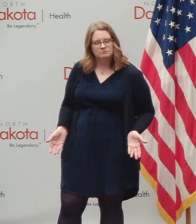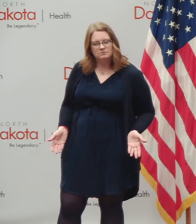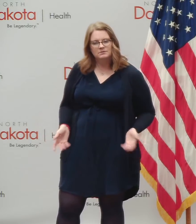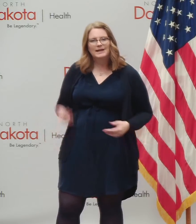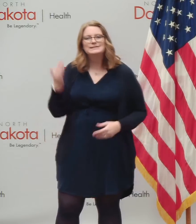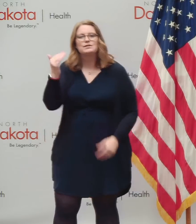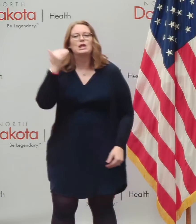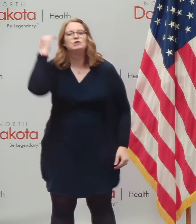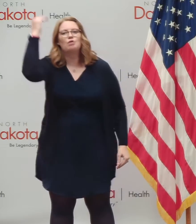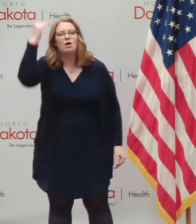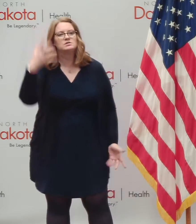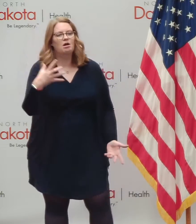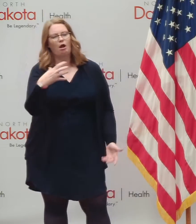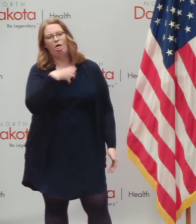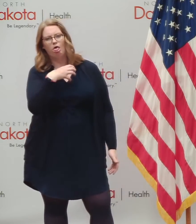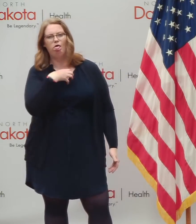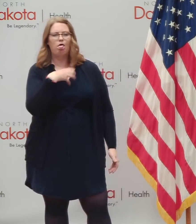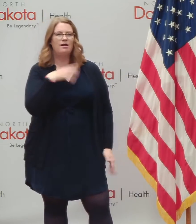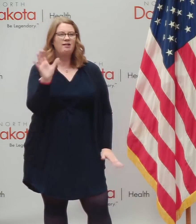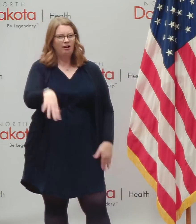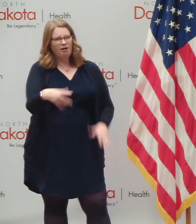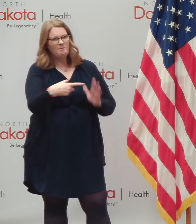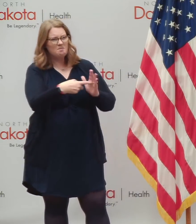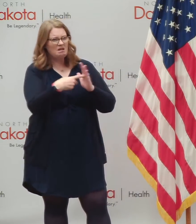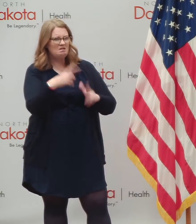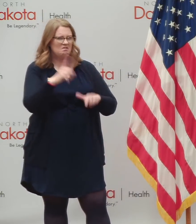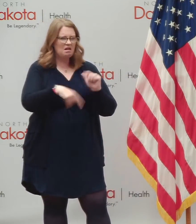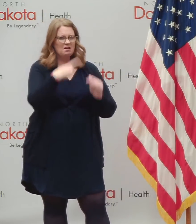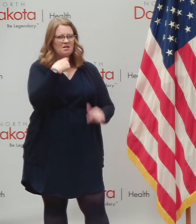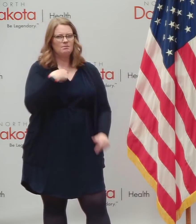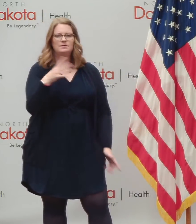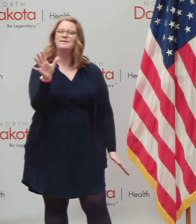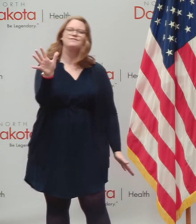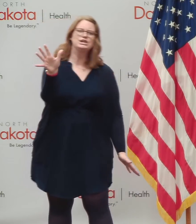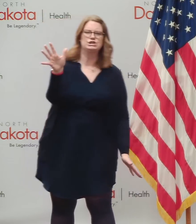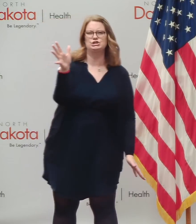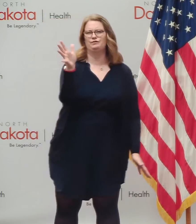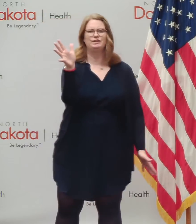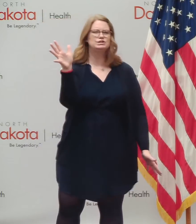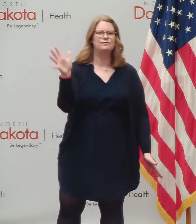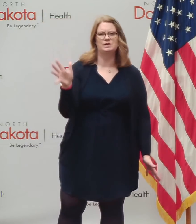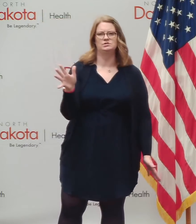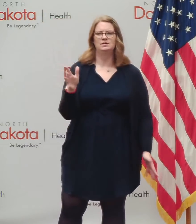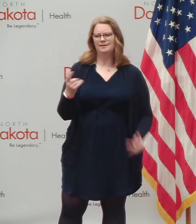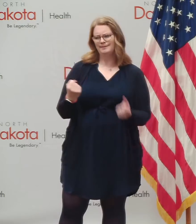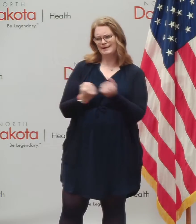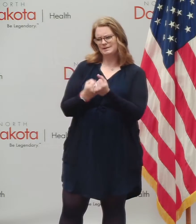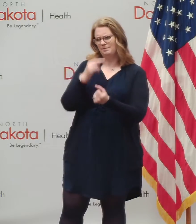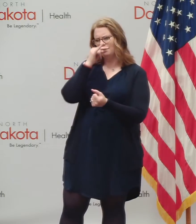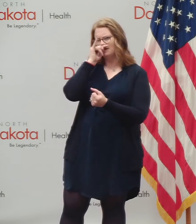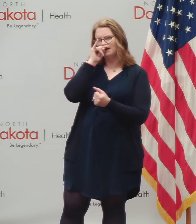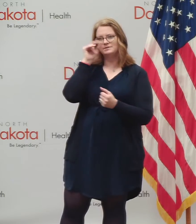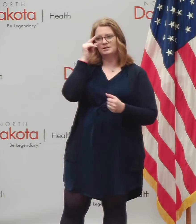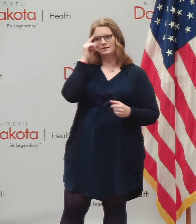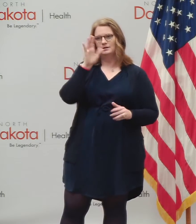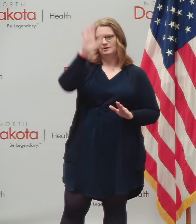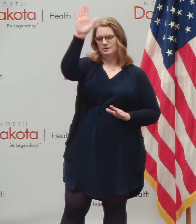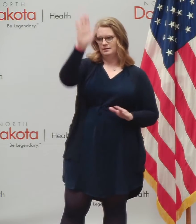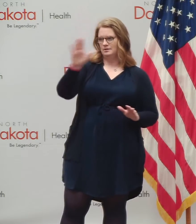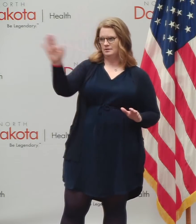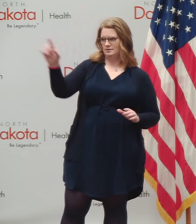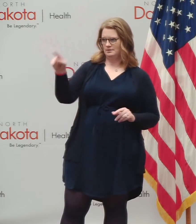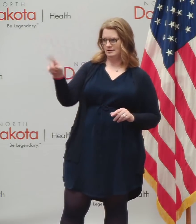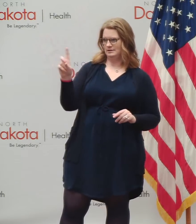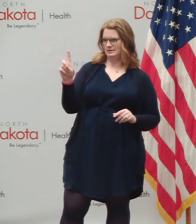the adults that are arguing over the mandates. The kids want to have their lives. So let's fight and do it for them. I see you got your hand up, Matt, but I'm going to